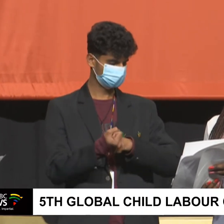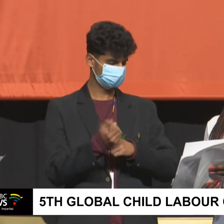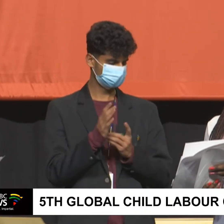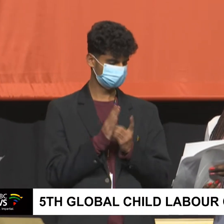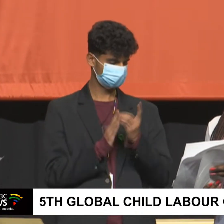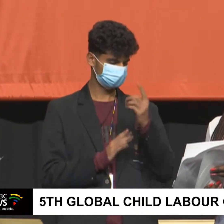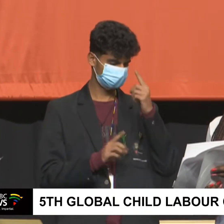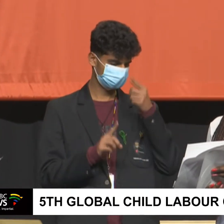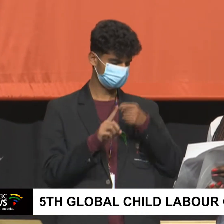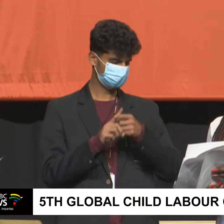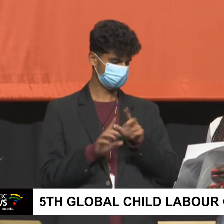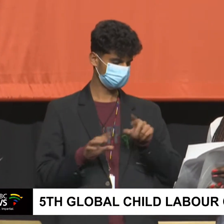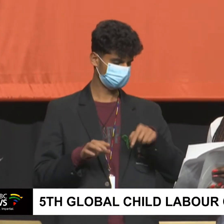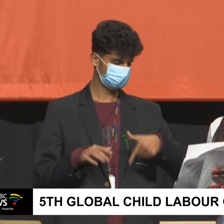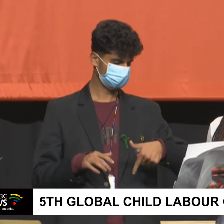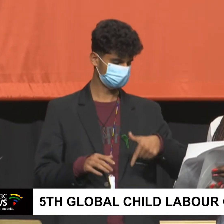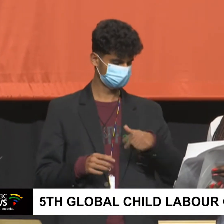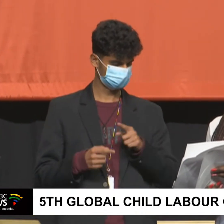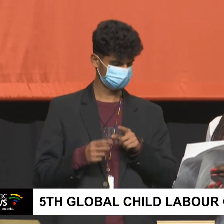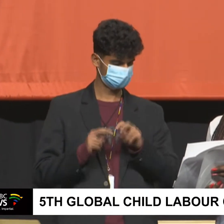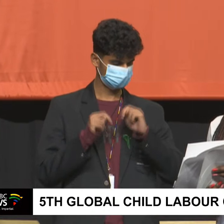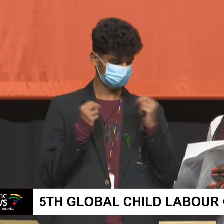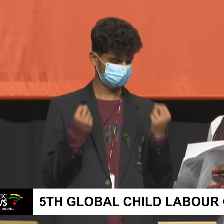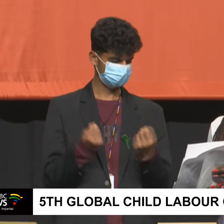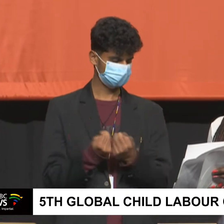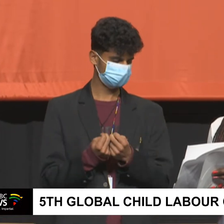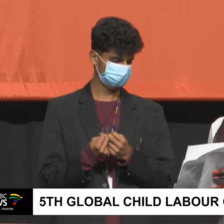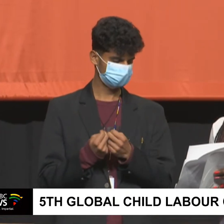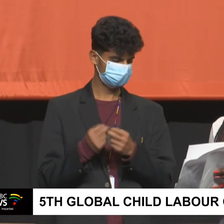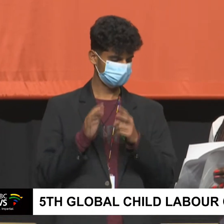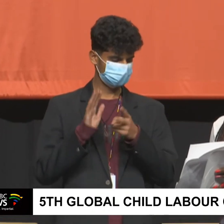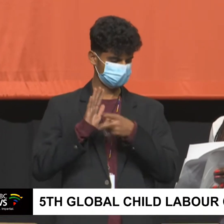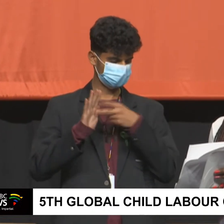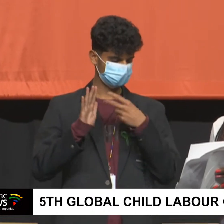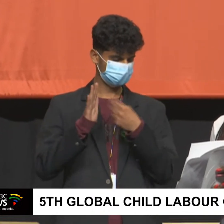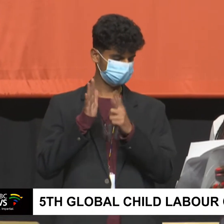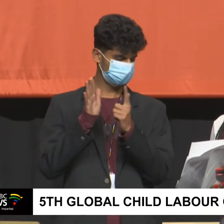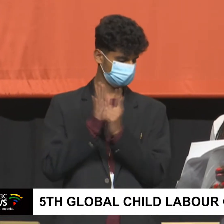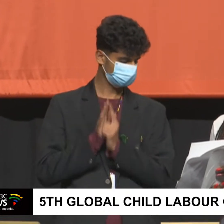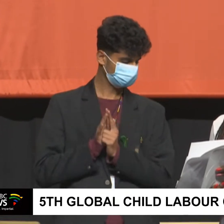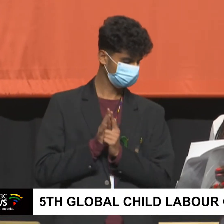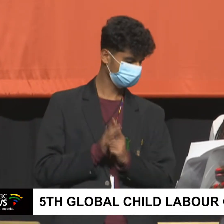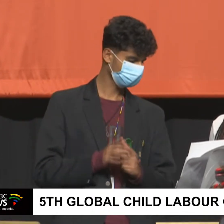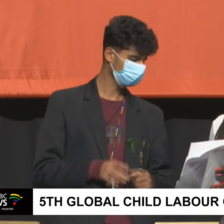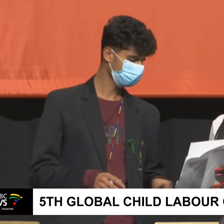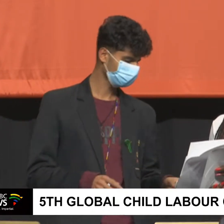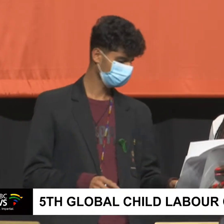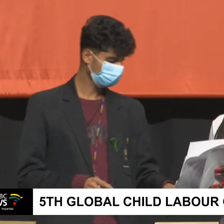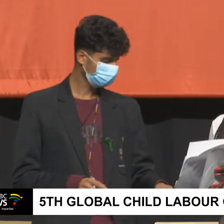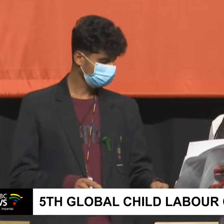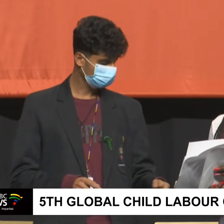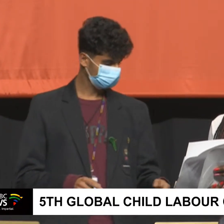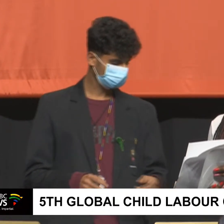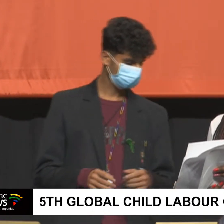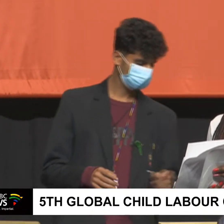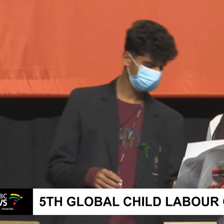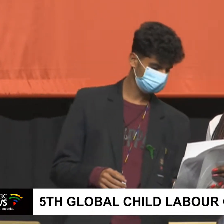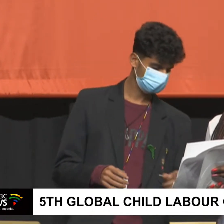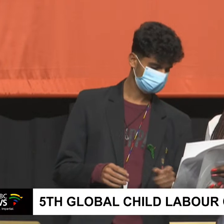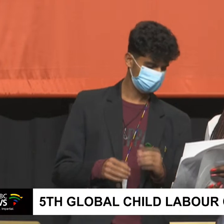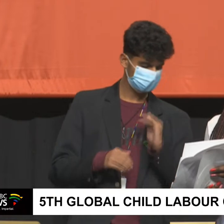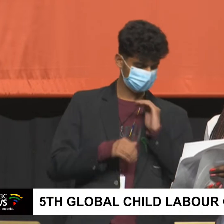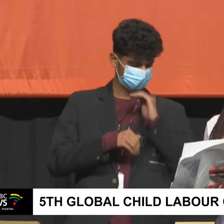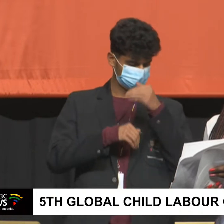Consequently, states should adhere to the Convention on the Rights of the Child, the Sustainable Development Goal 8.7, and